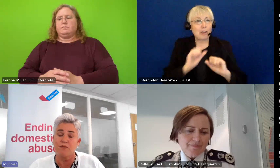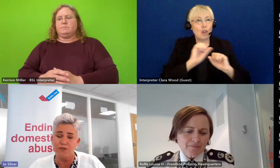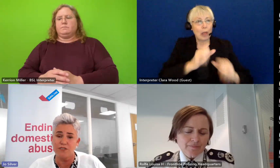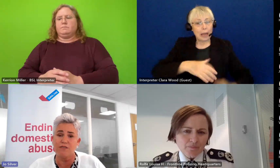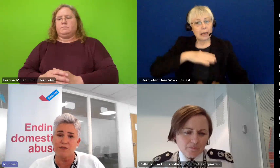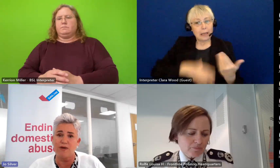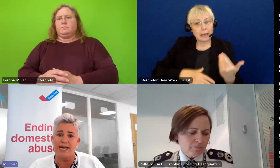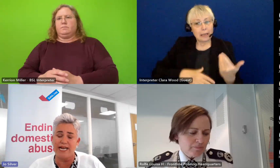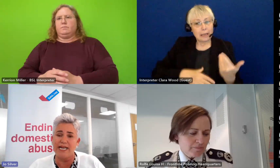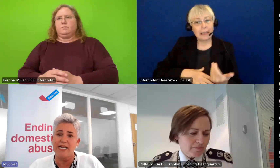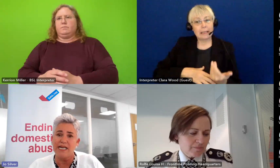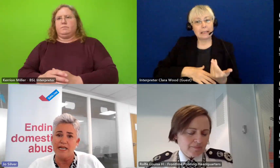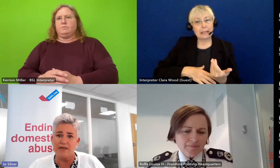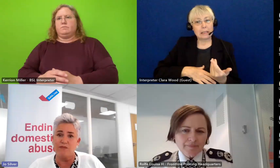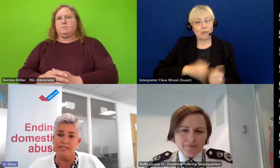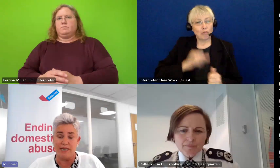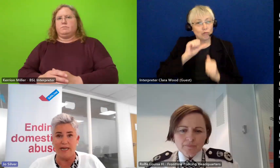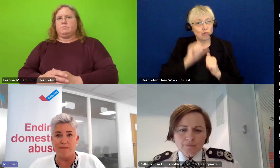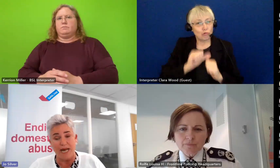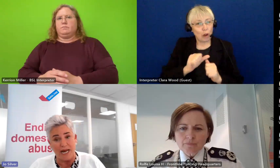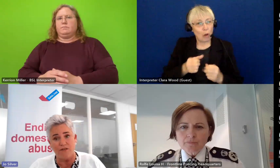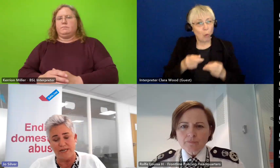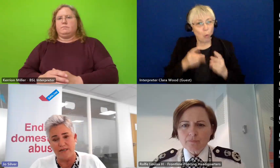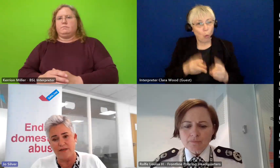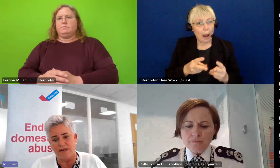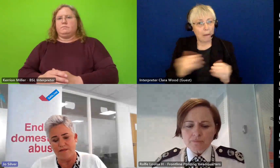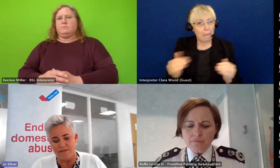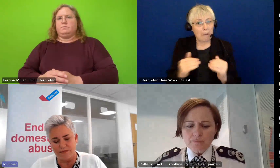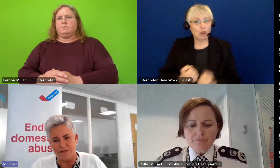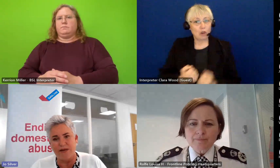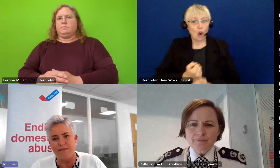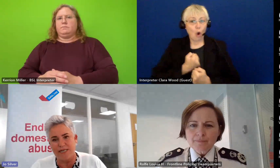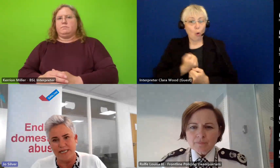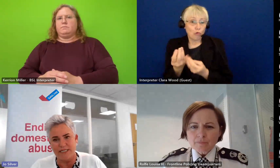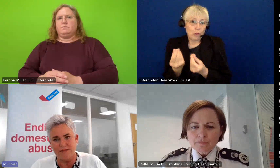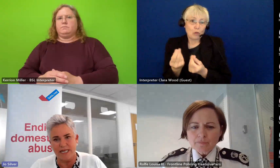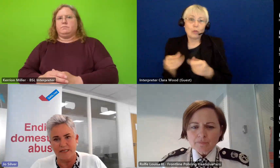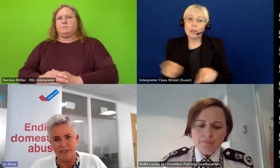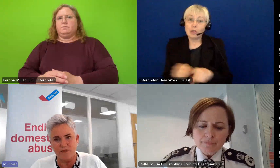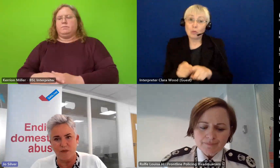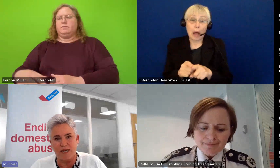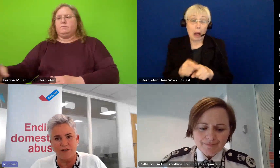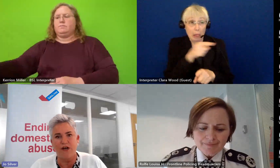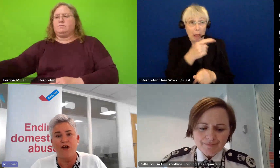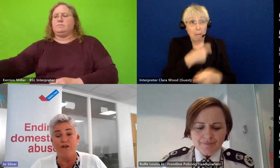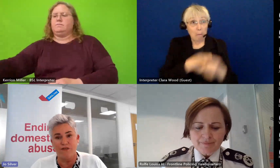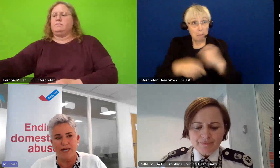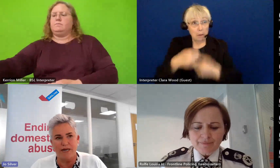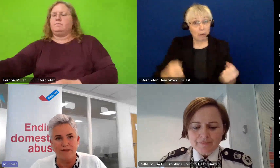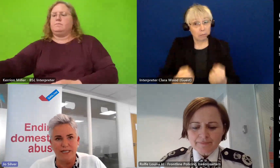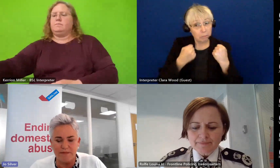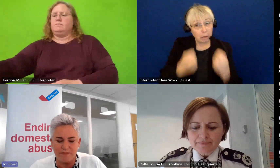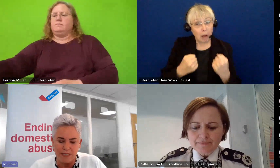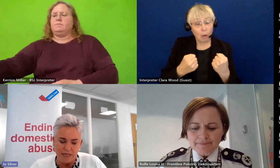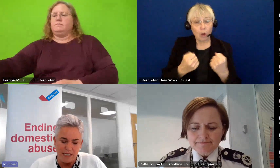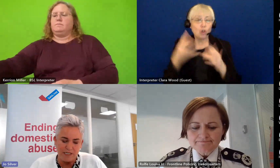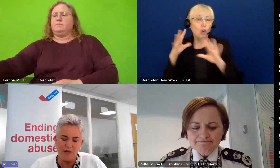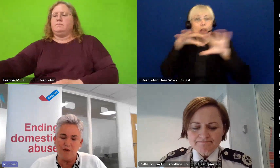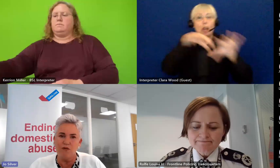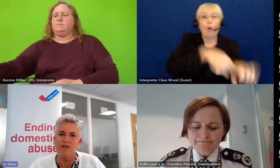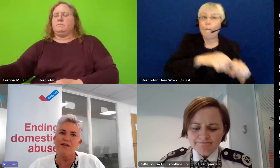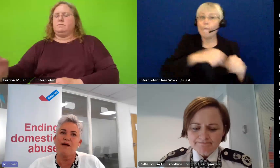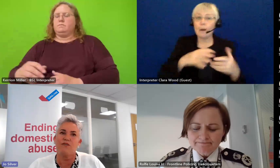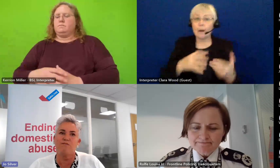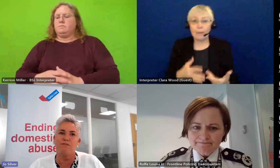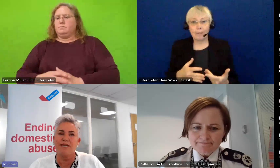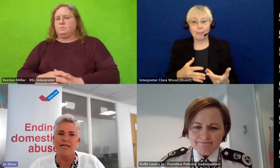most responsible way that was empowering the families themselves as well, and not overpowering them.